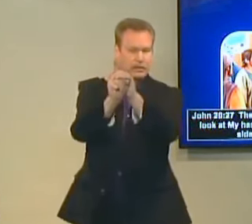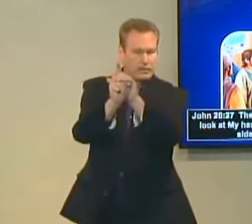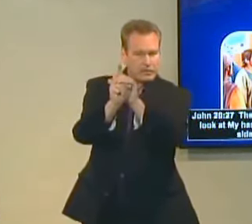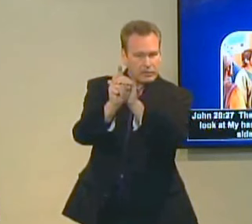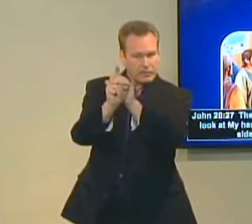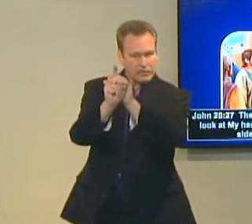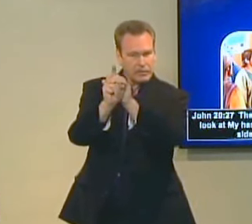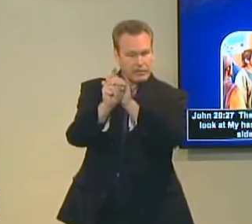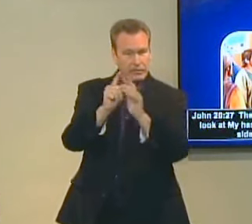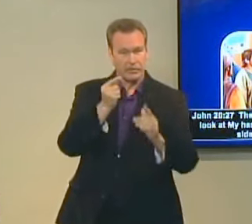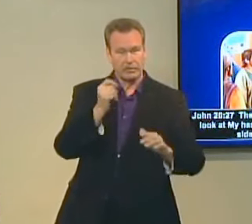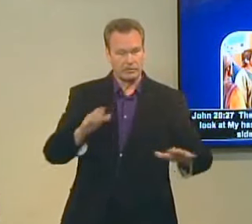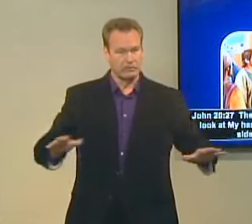And Jesus appears again.